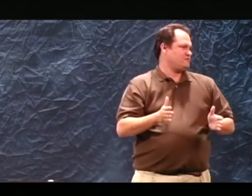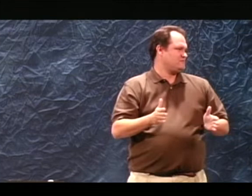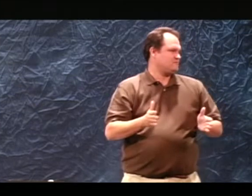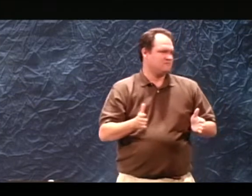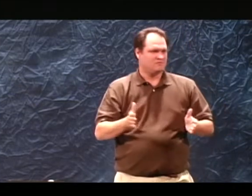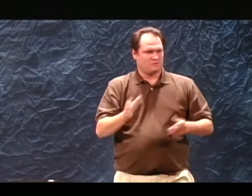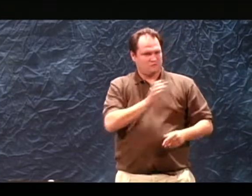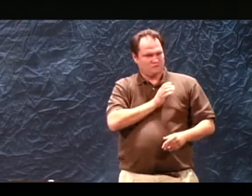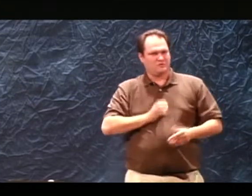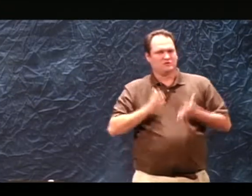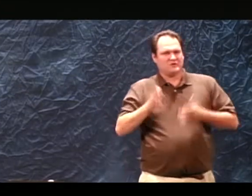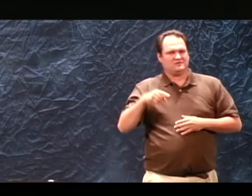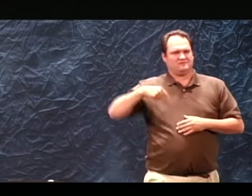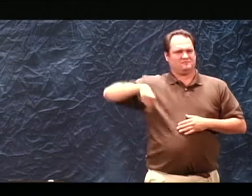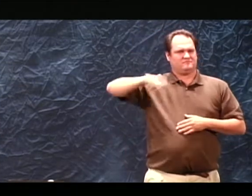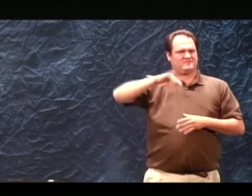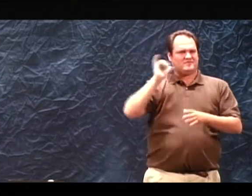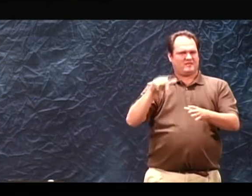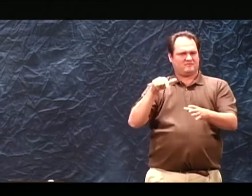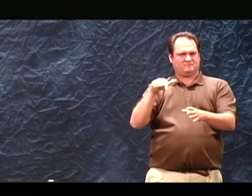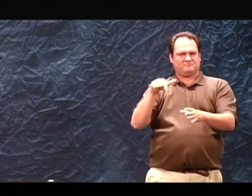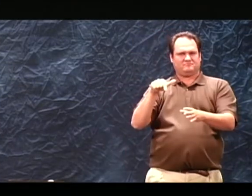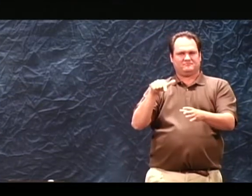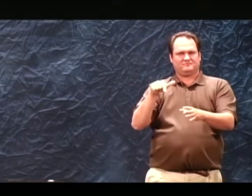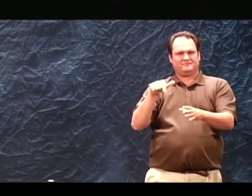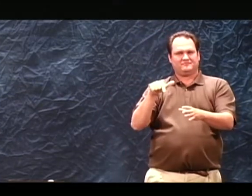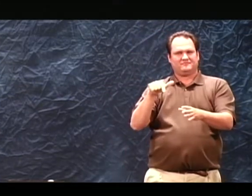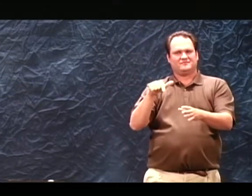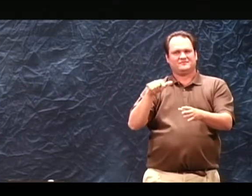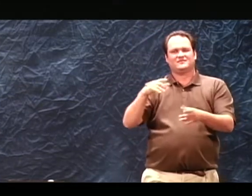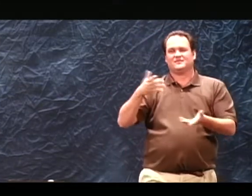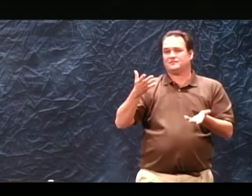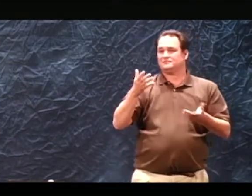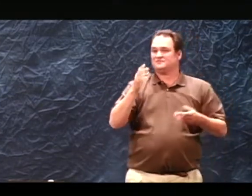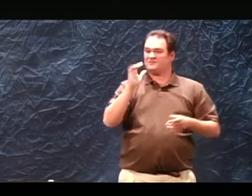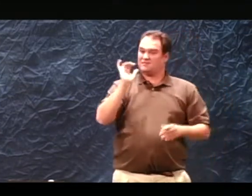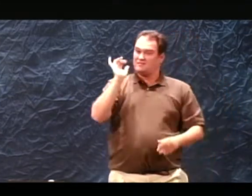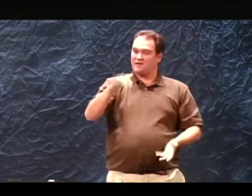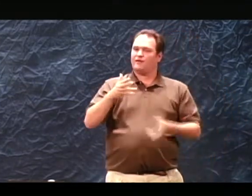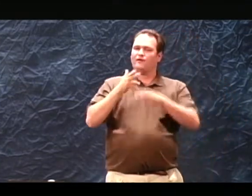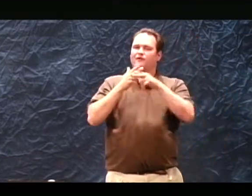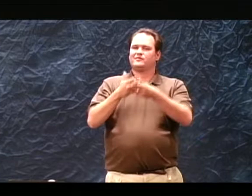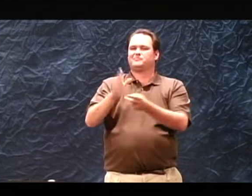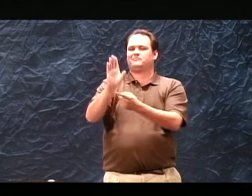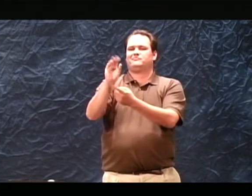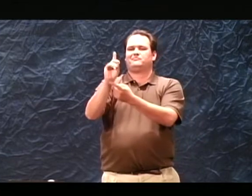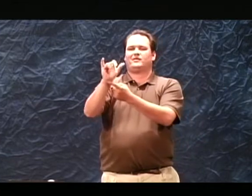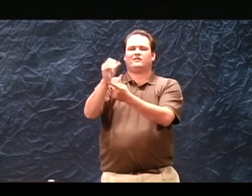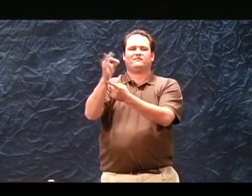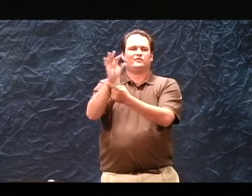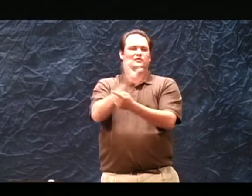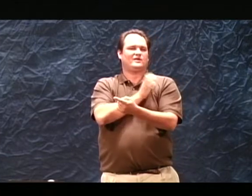so when we're called to love the church we're not called to love ability but call to love others who believe in christ